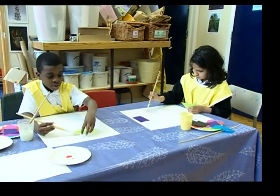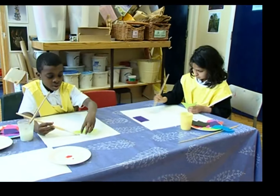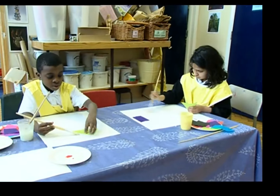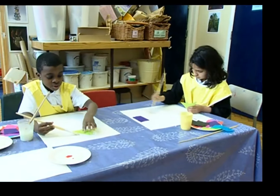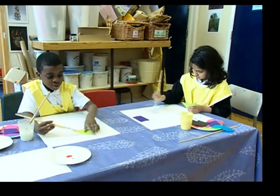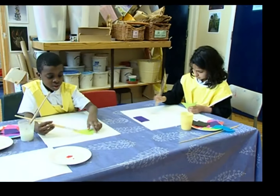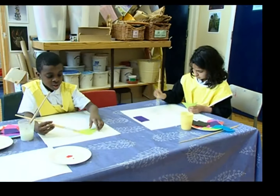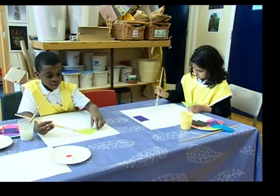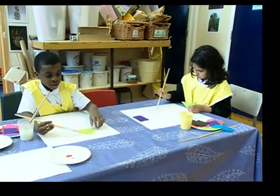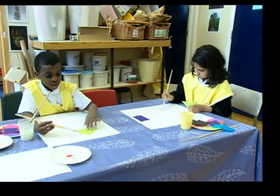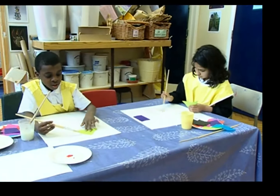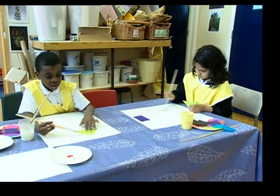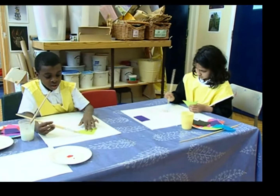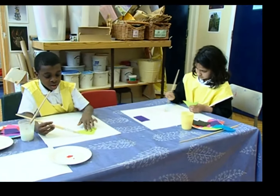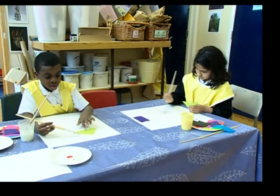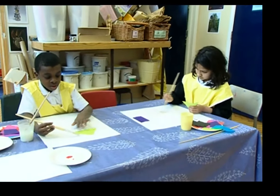What are Trucia and Alvin doing?